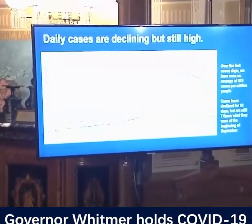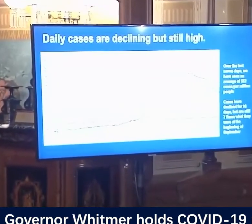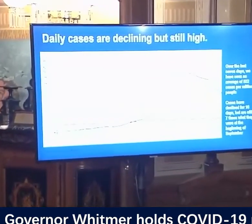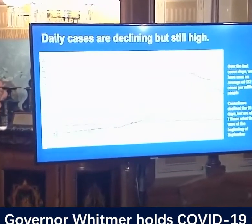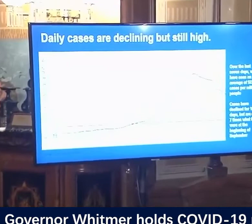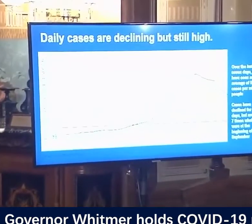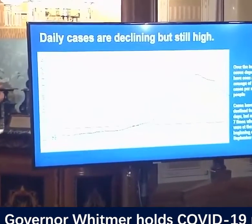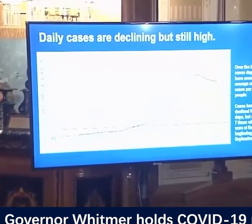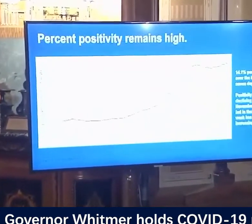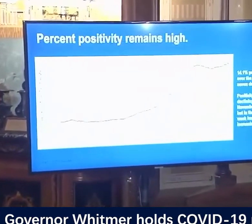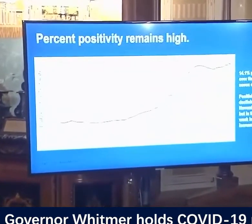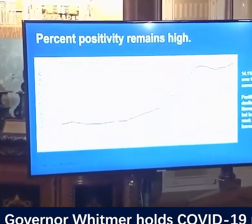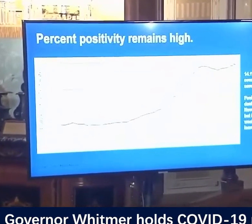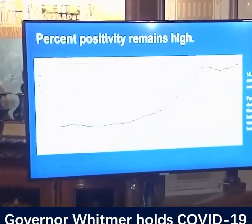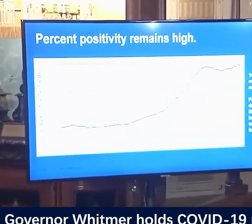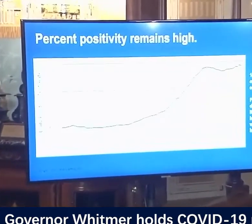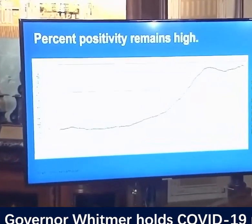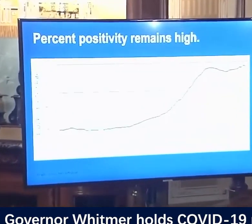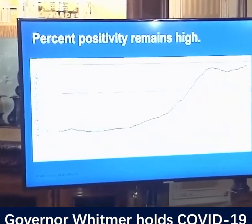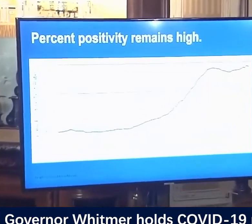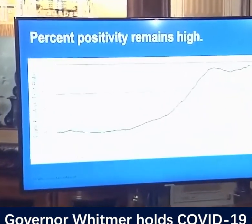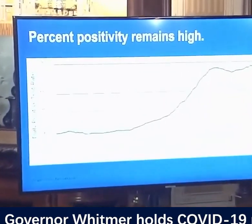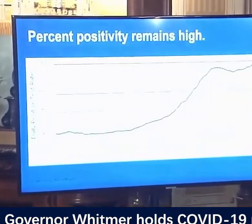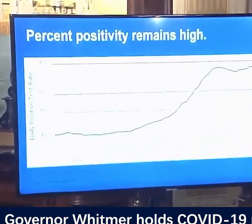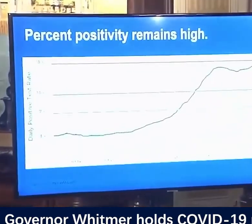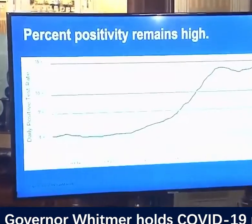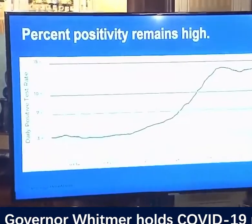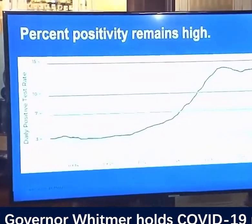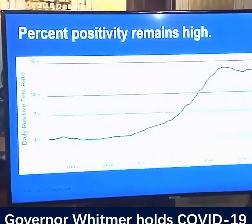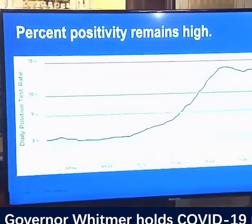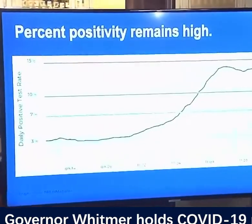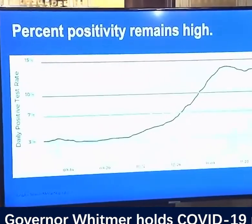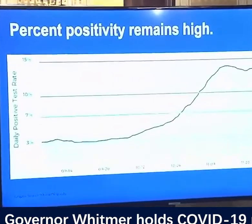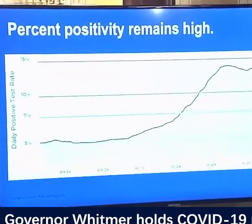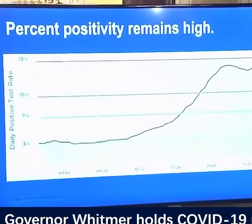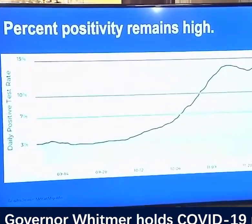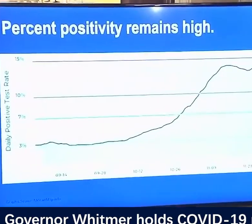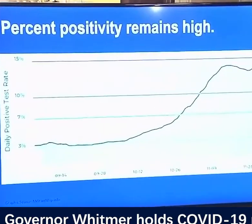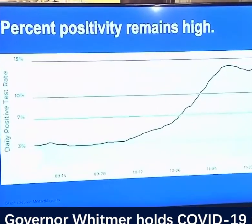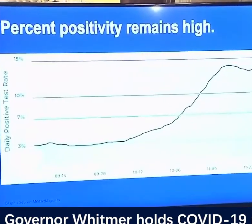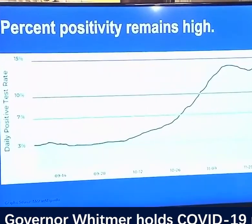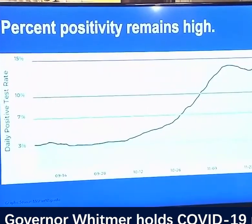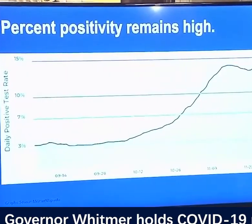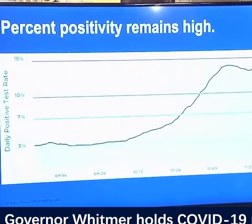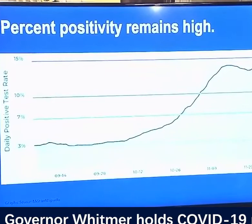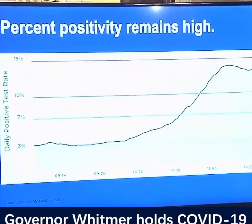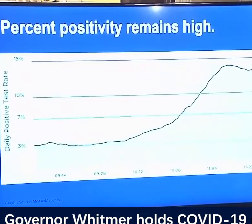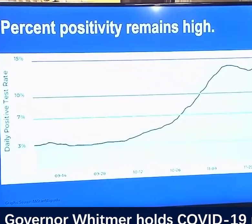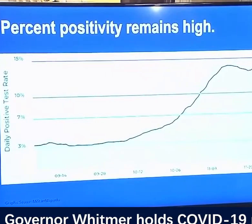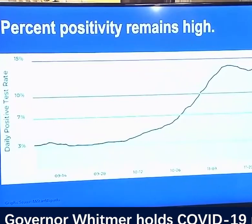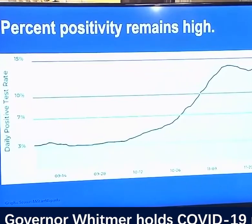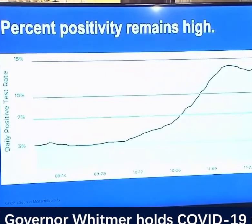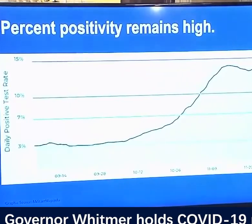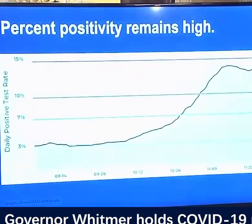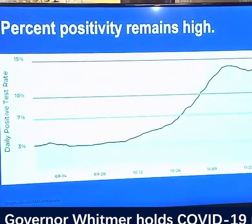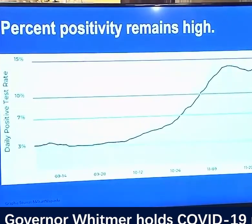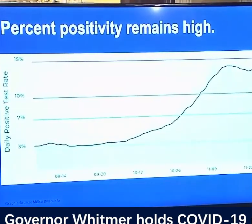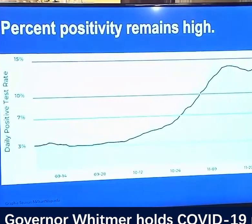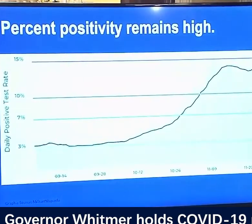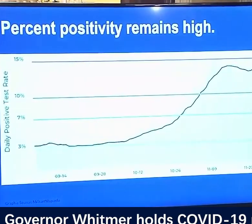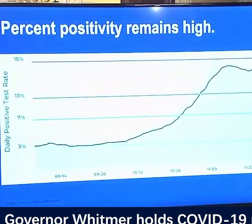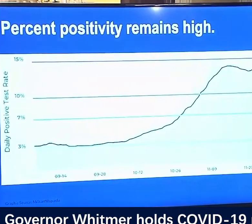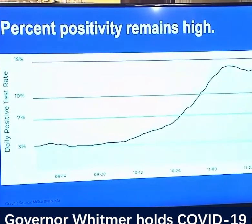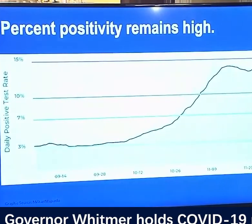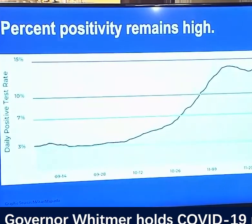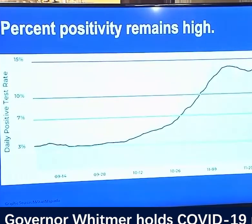region. Percent positivity is also one of the important measures that we look at. Percent positivity is